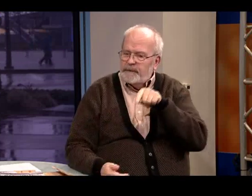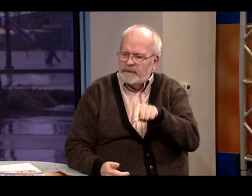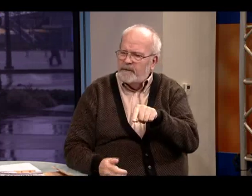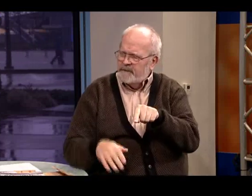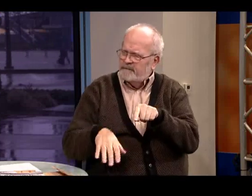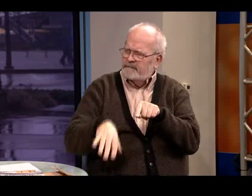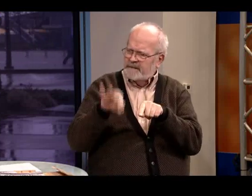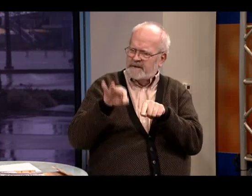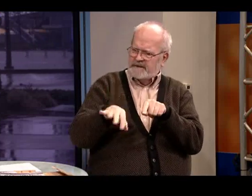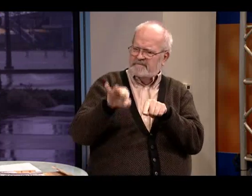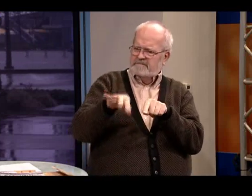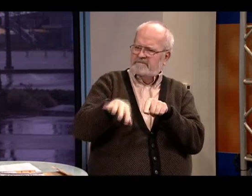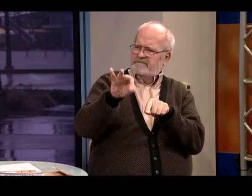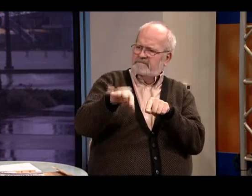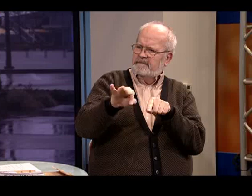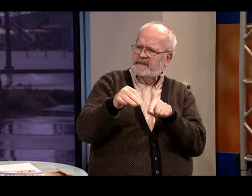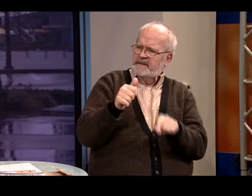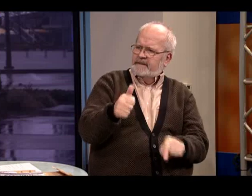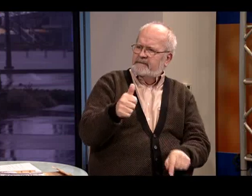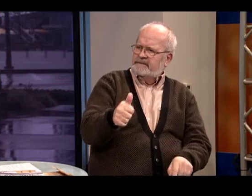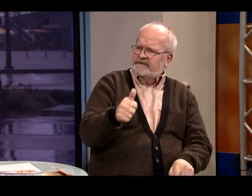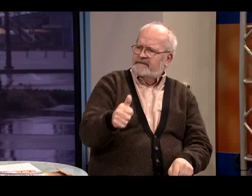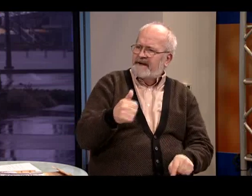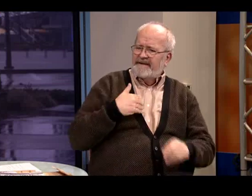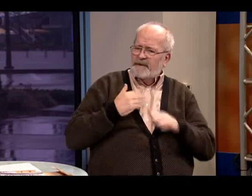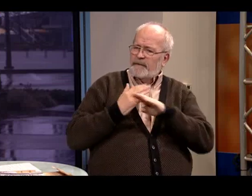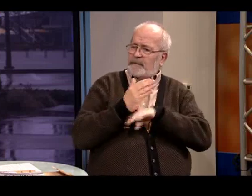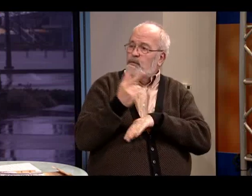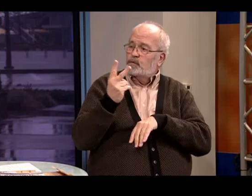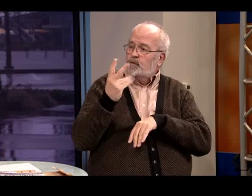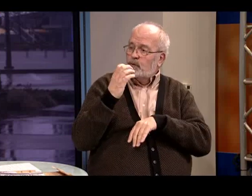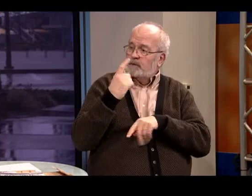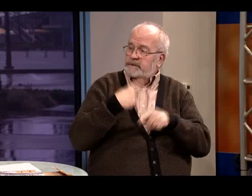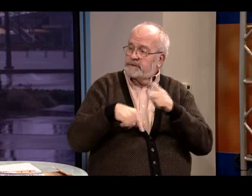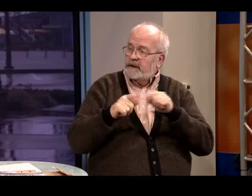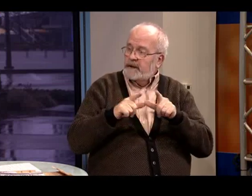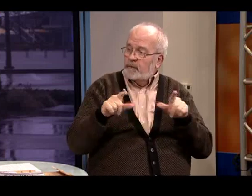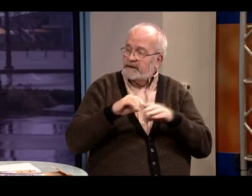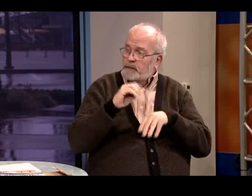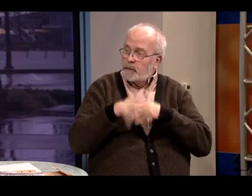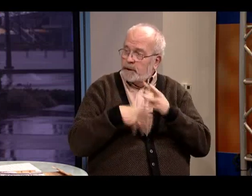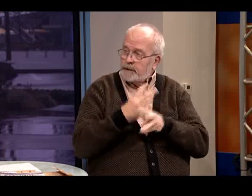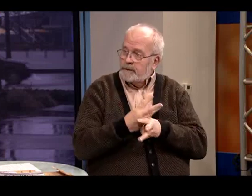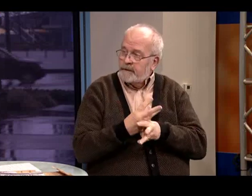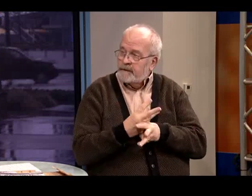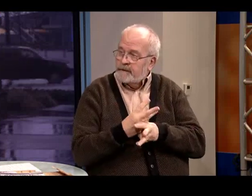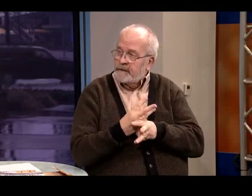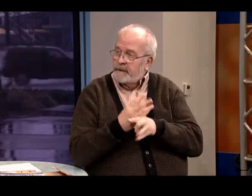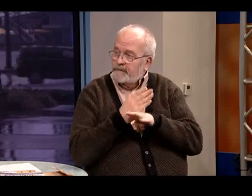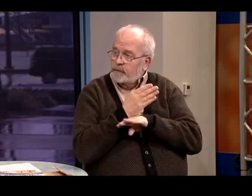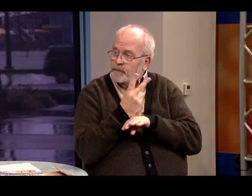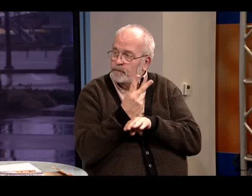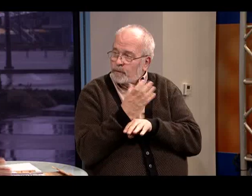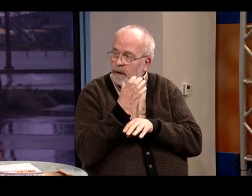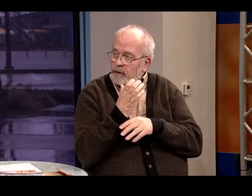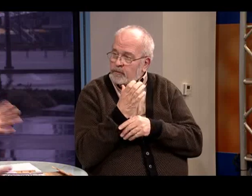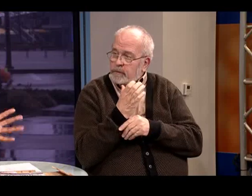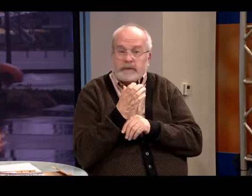French or German, whatever other languages they want. They will do it by themselves. There are over 200 different signed languages in the